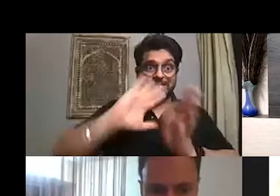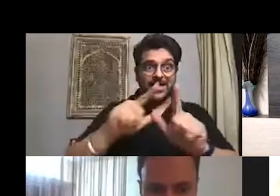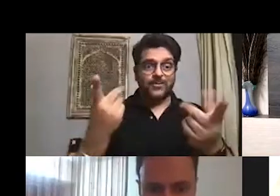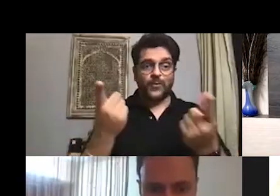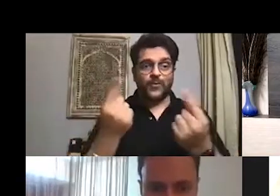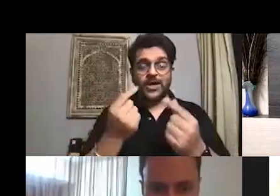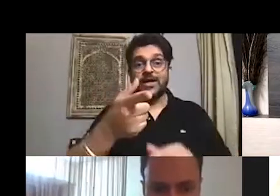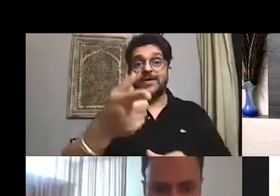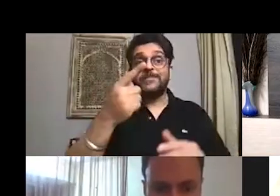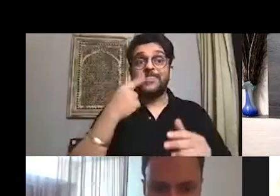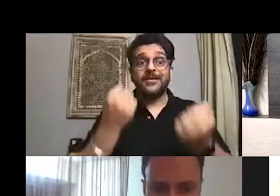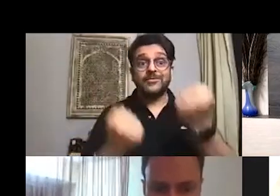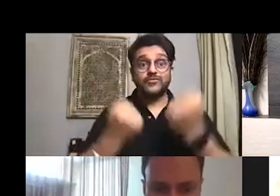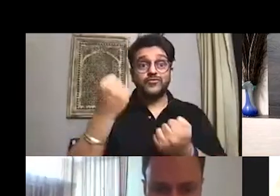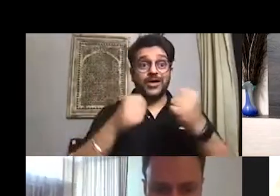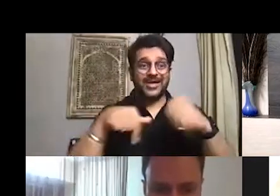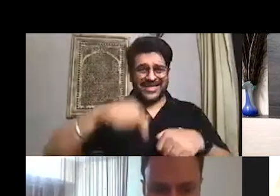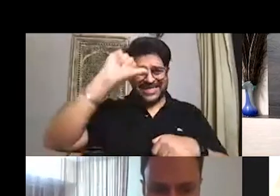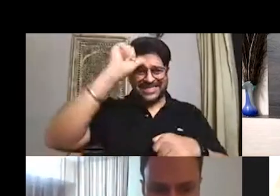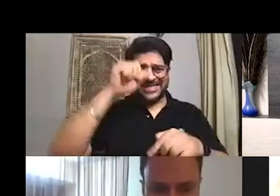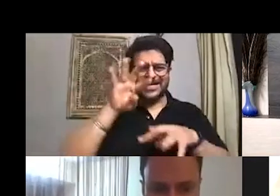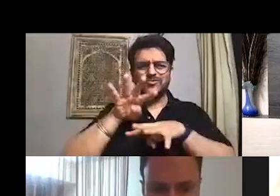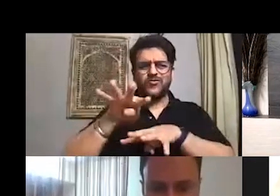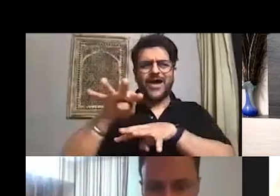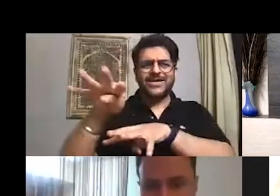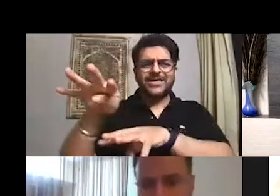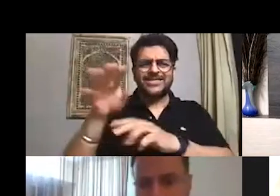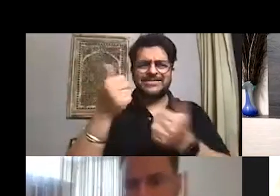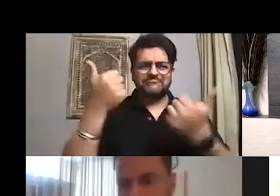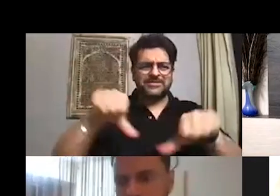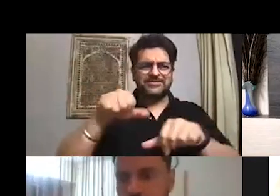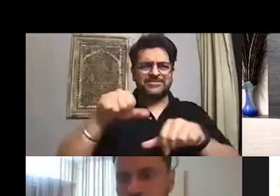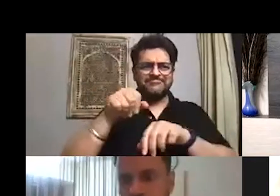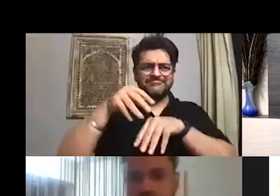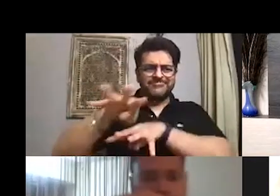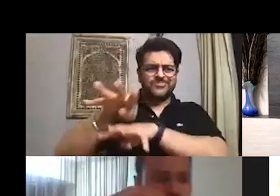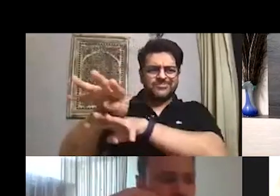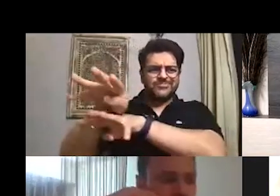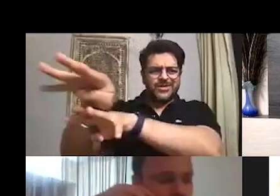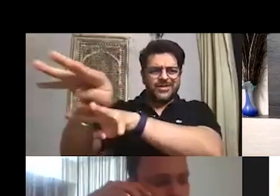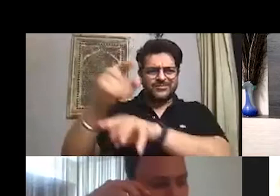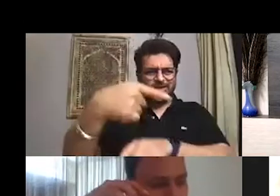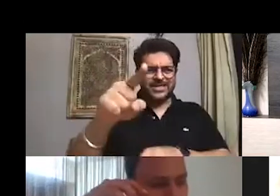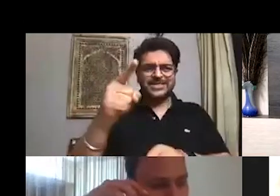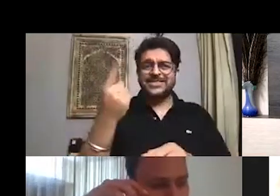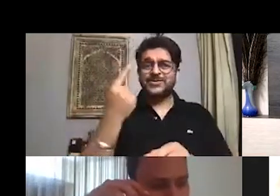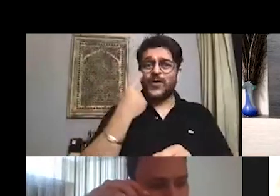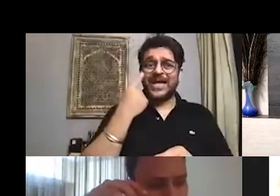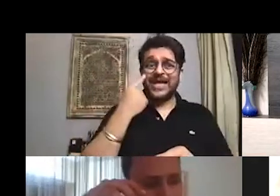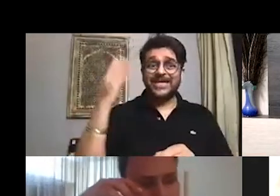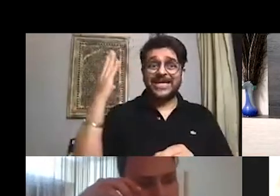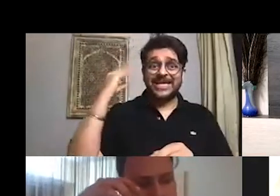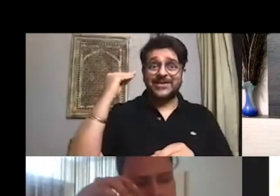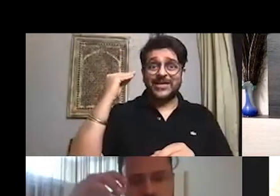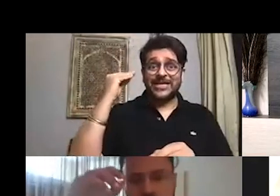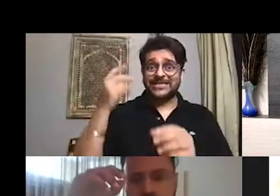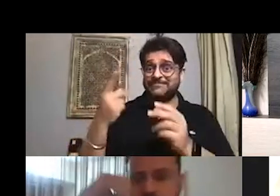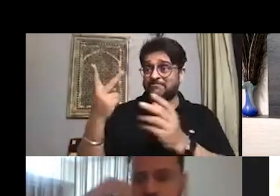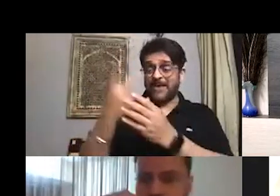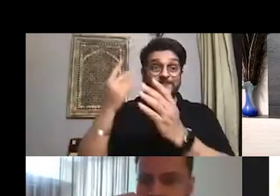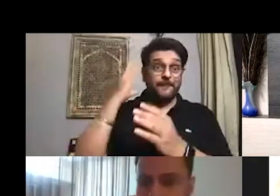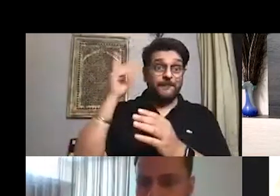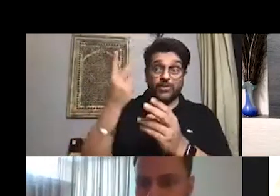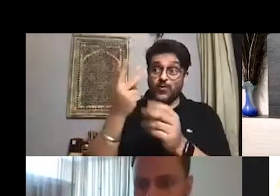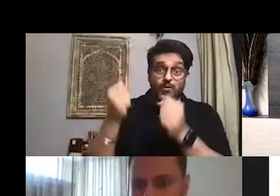Another benefit of learning sign language is that when you're driving, like in India, there's a lot of traffic, and if